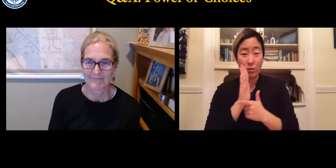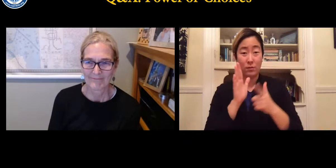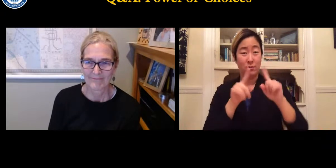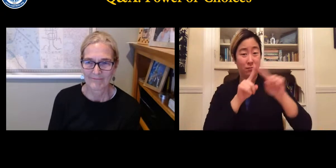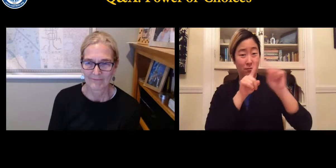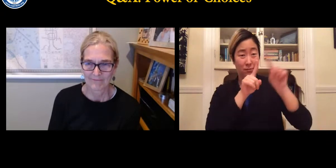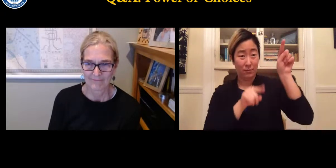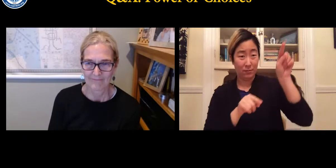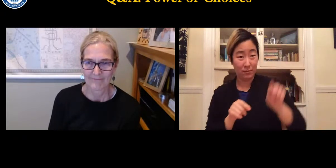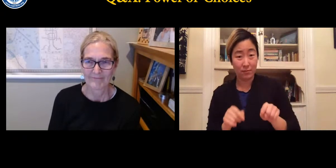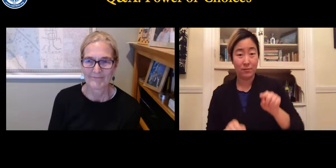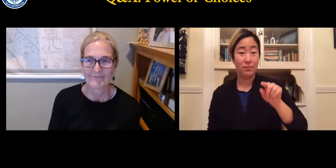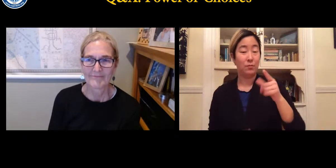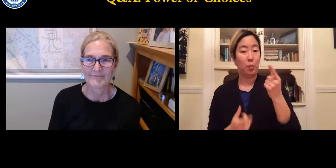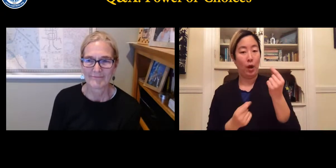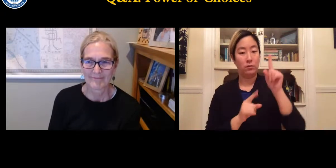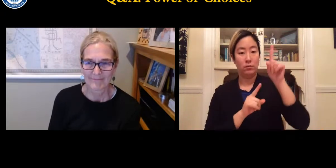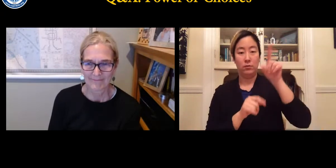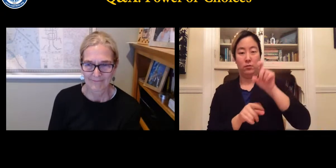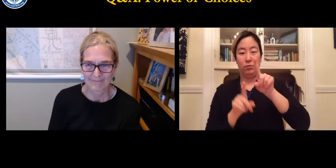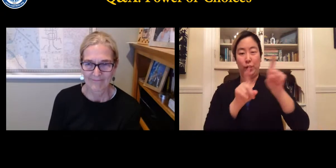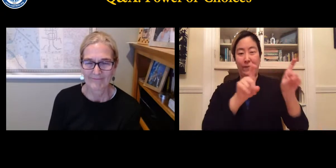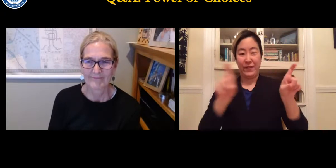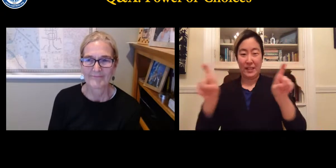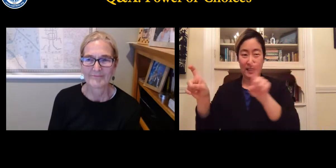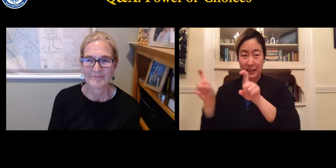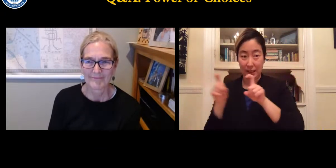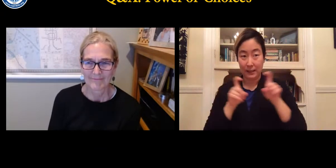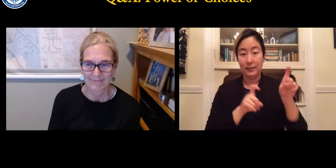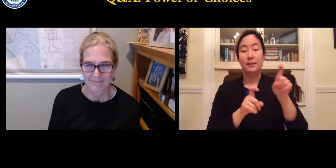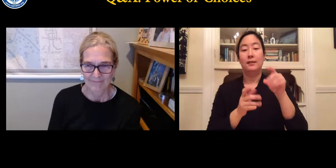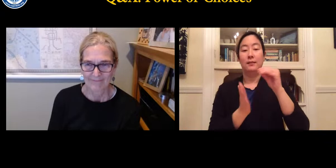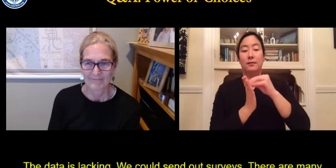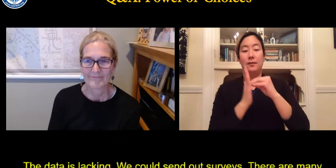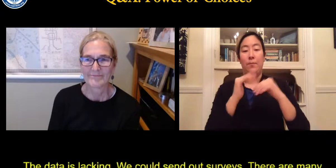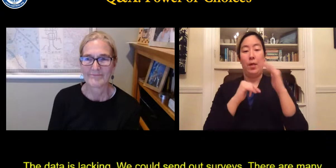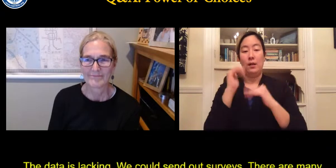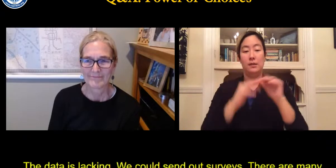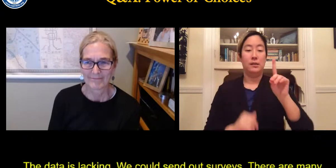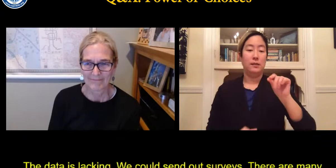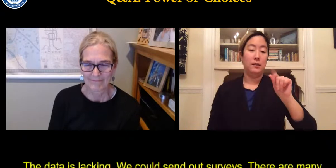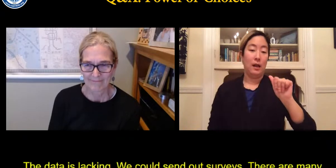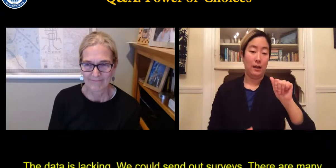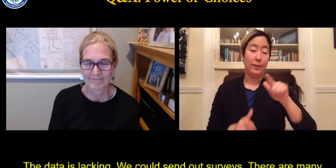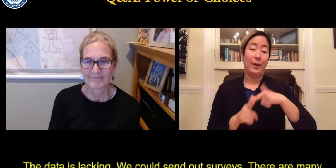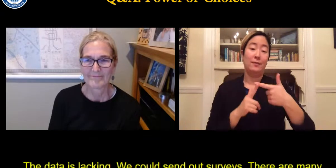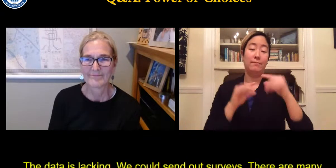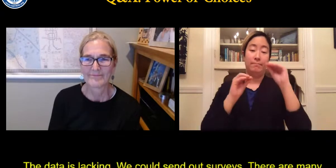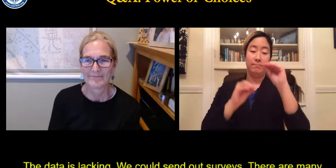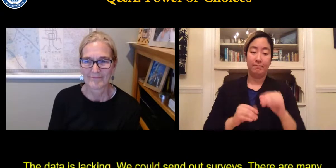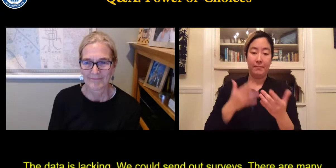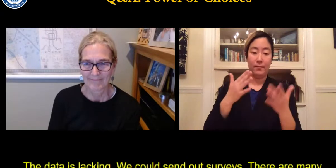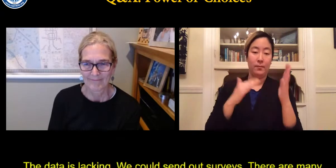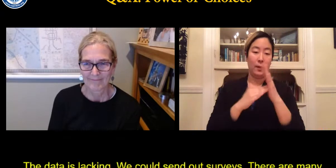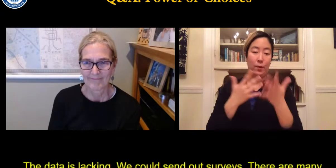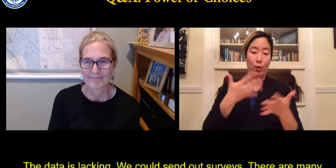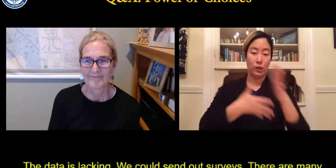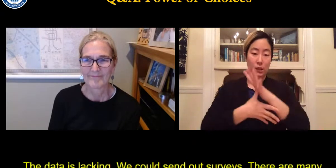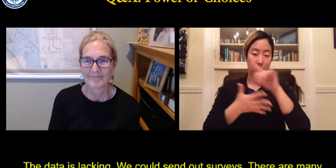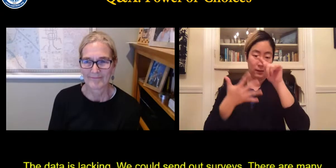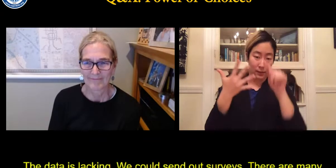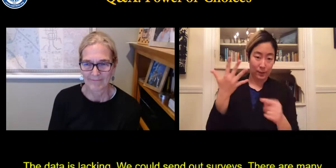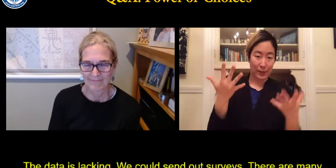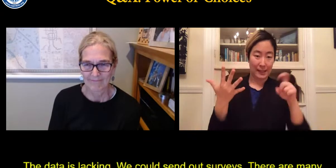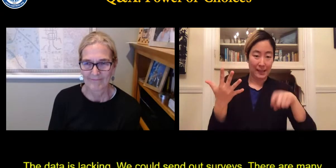middle, southern region, and throughout those, there's different laws, different policies. What the state of California is using